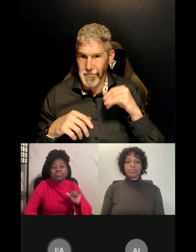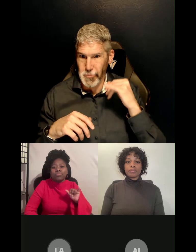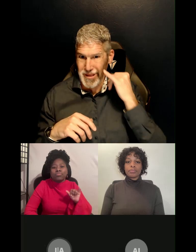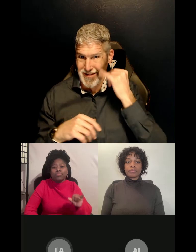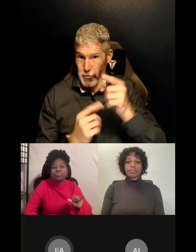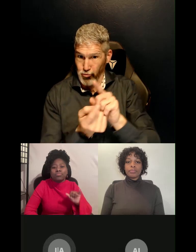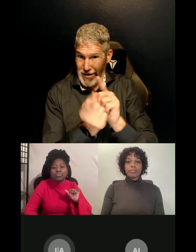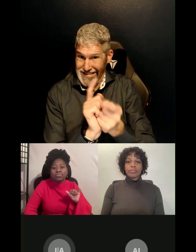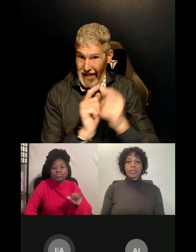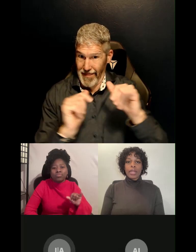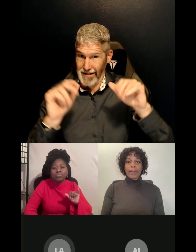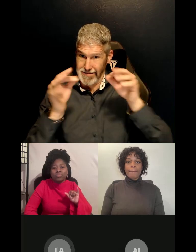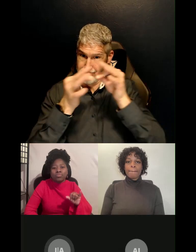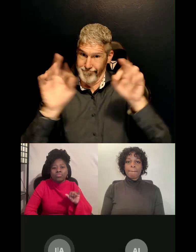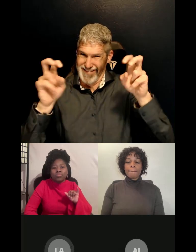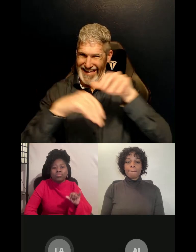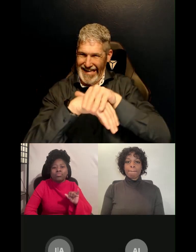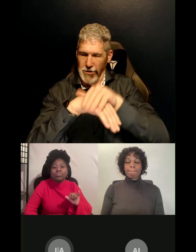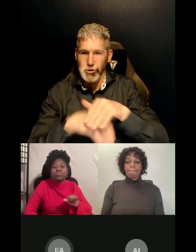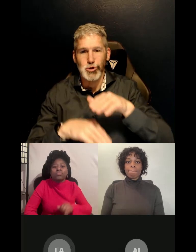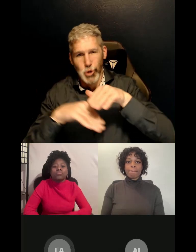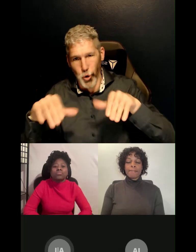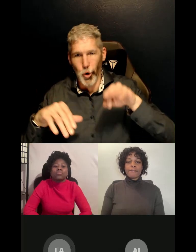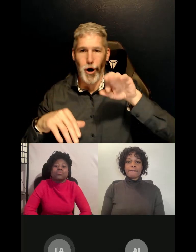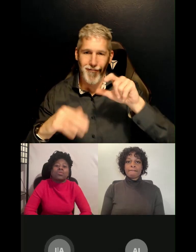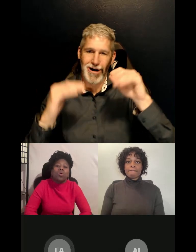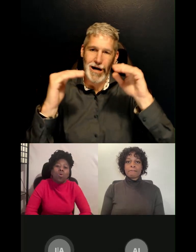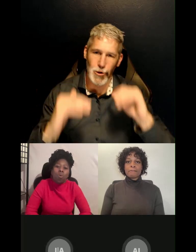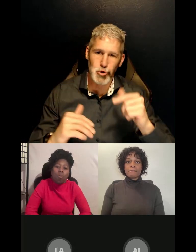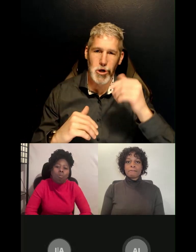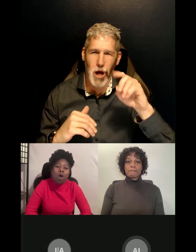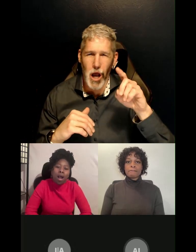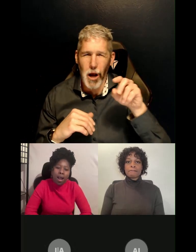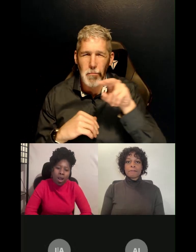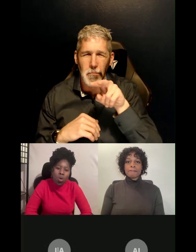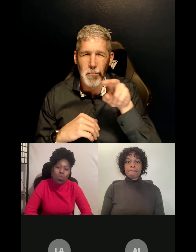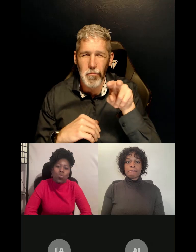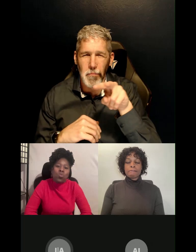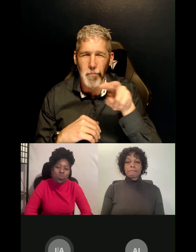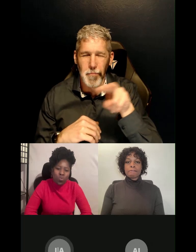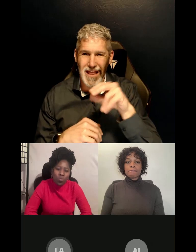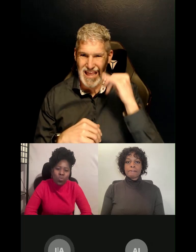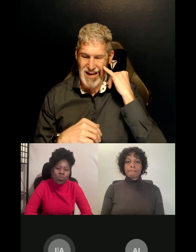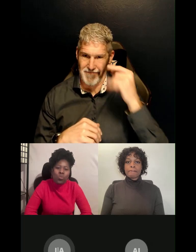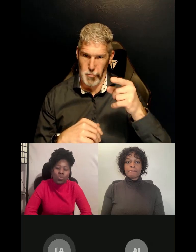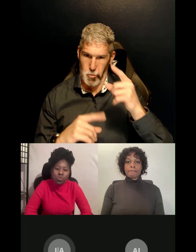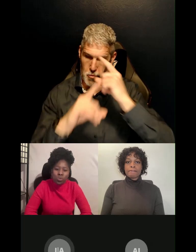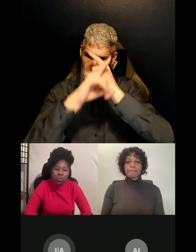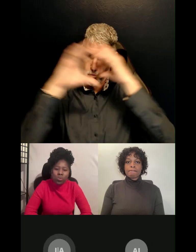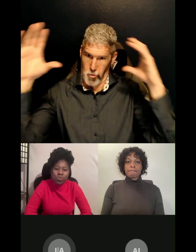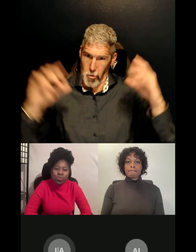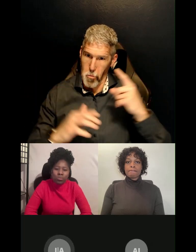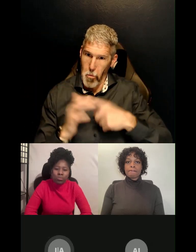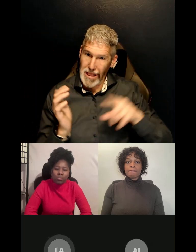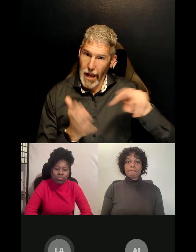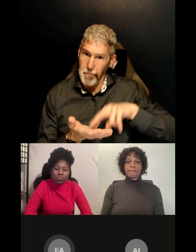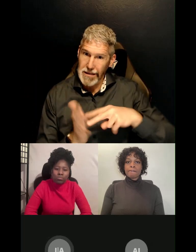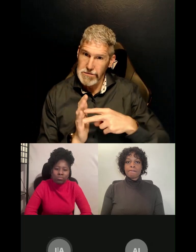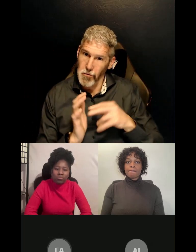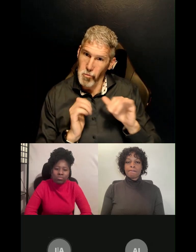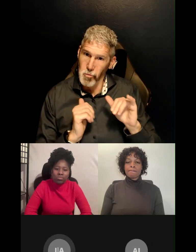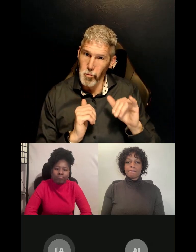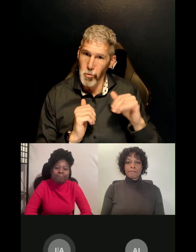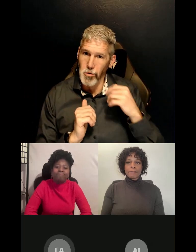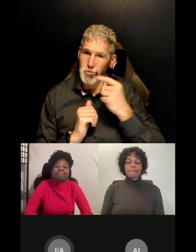are less. God looks at these individuals as lesser than. I see. So when we look at it in